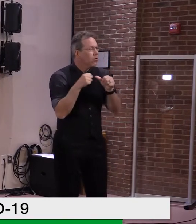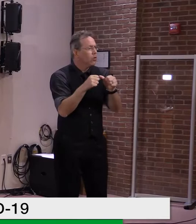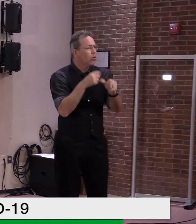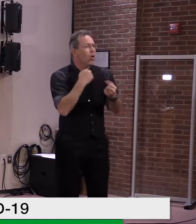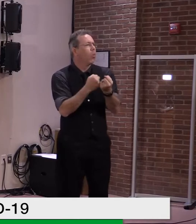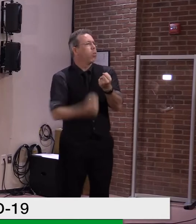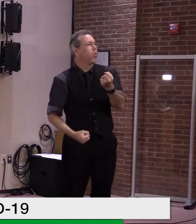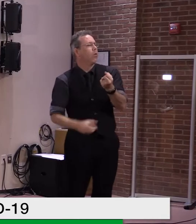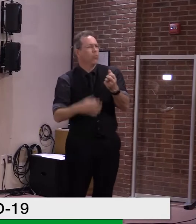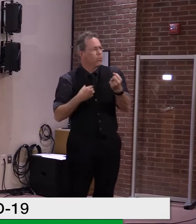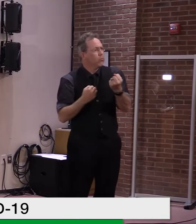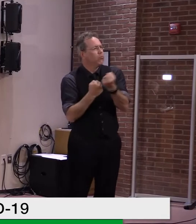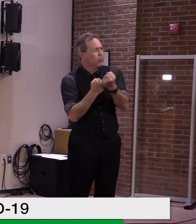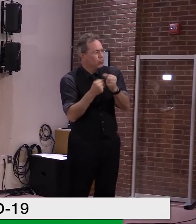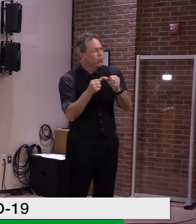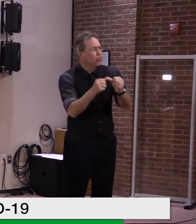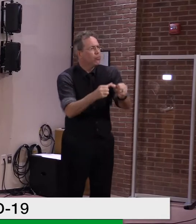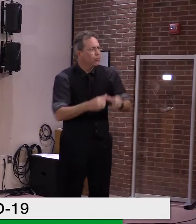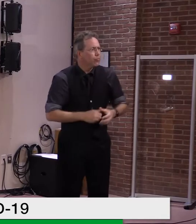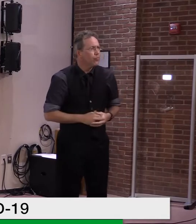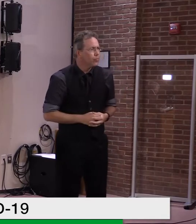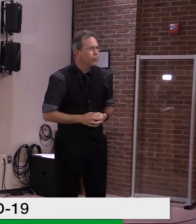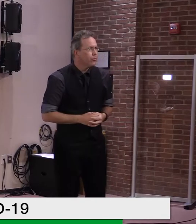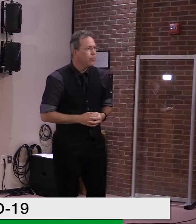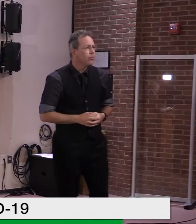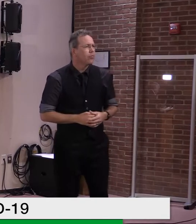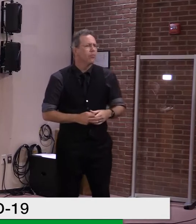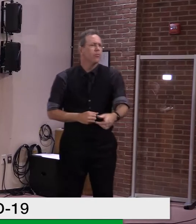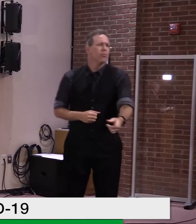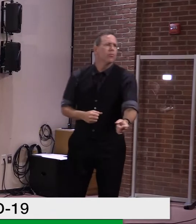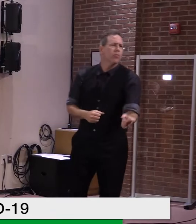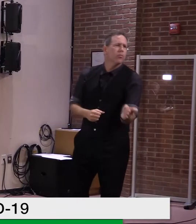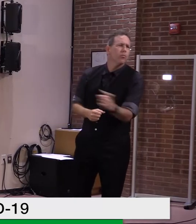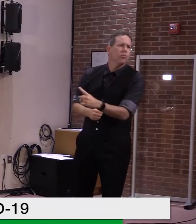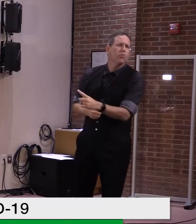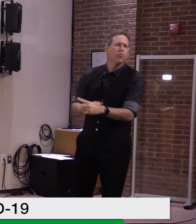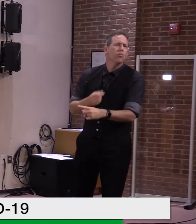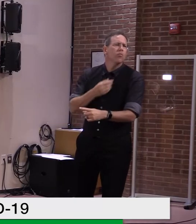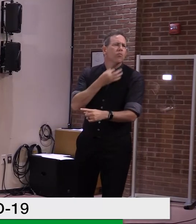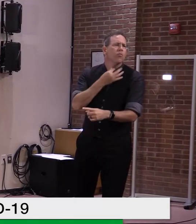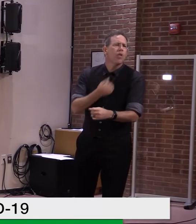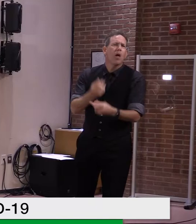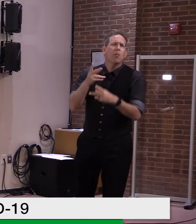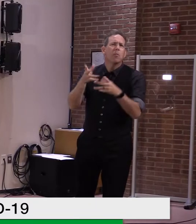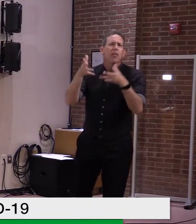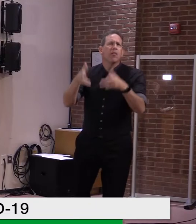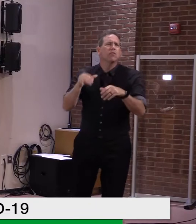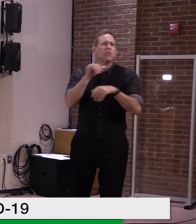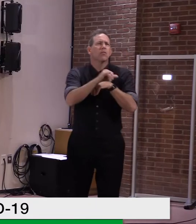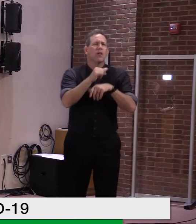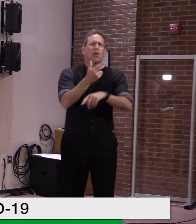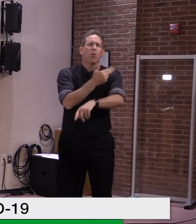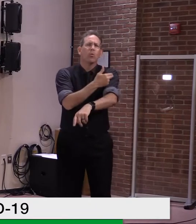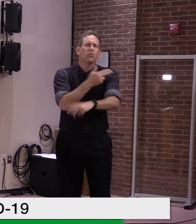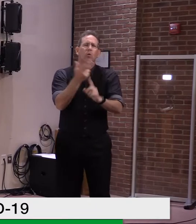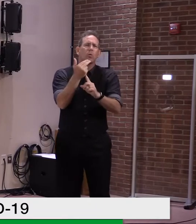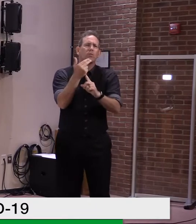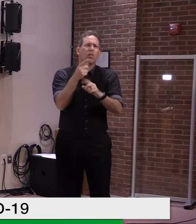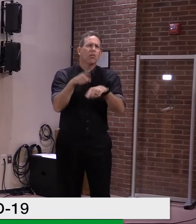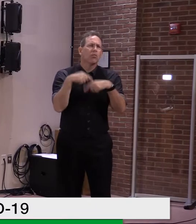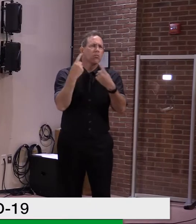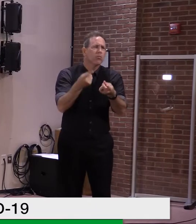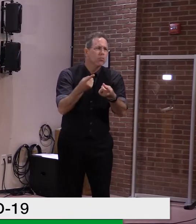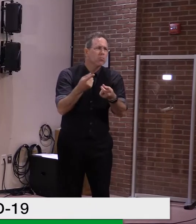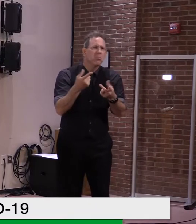So do you know how many people then will be left in motel rooms in light of what you've just said about, you know,